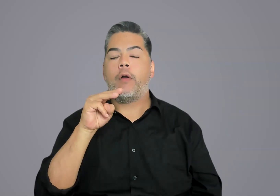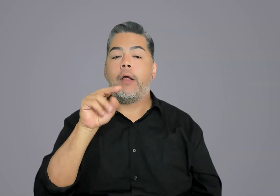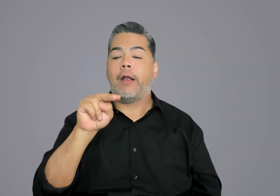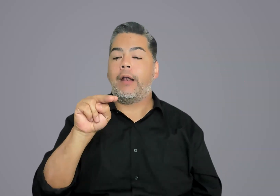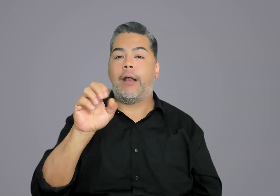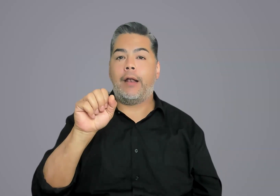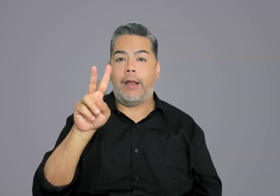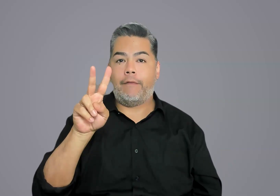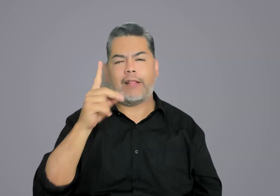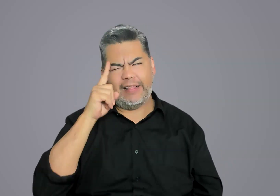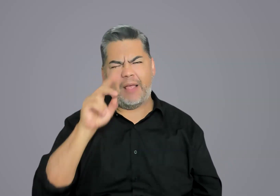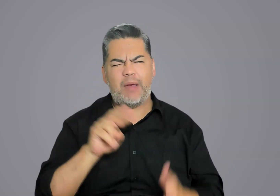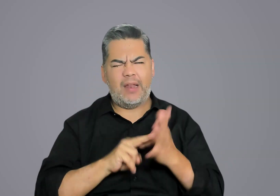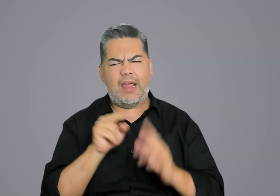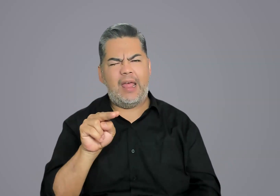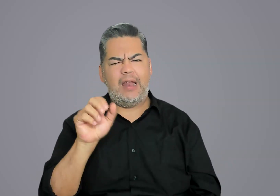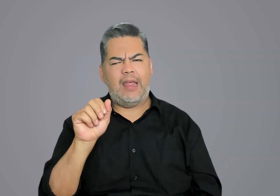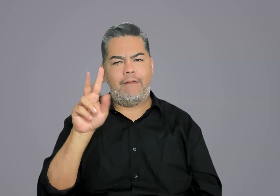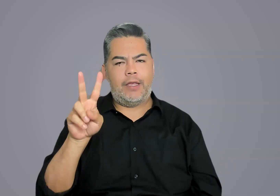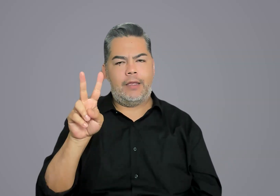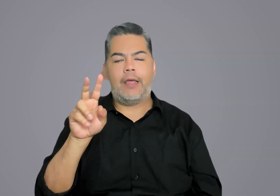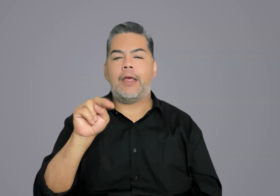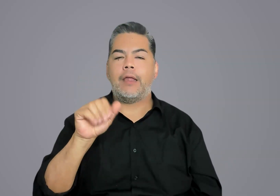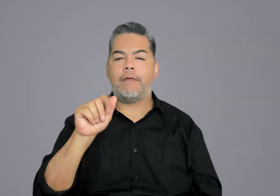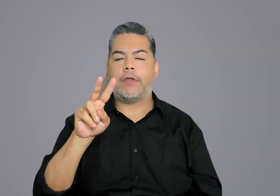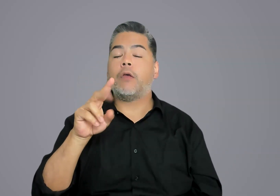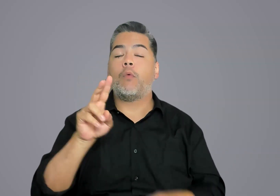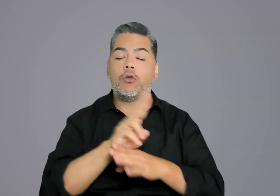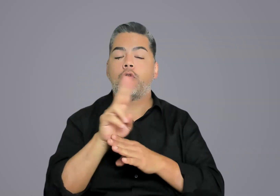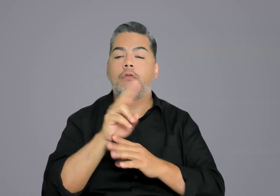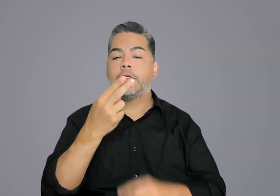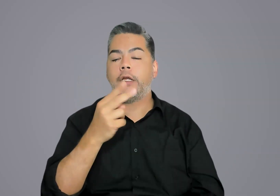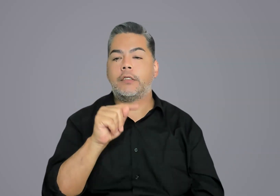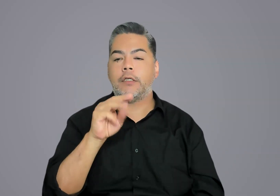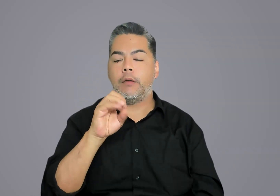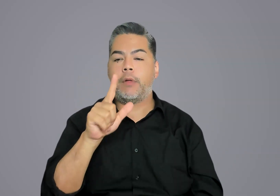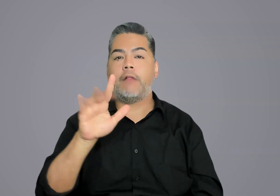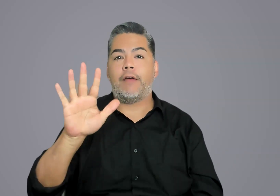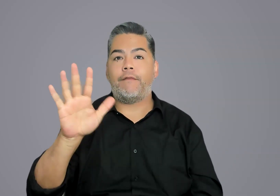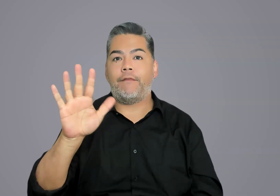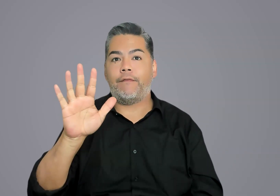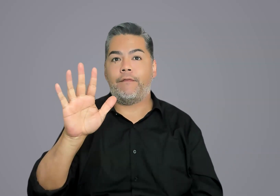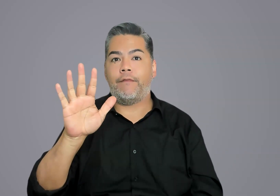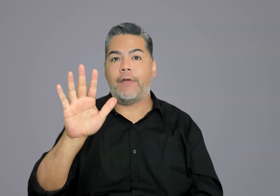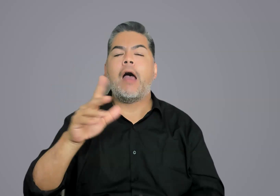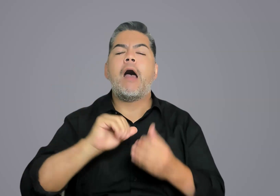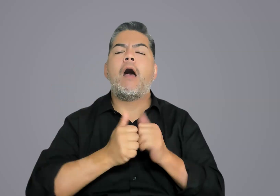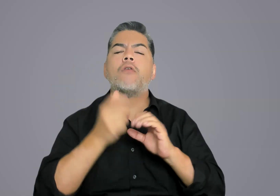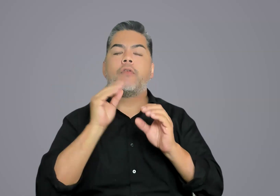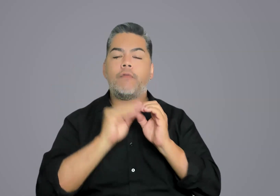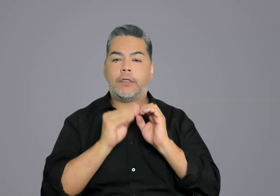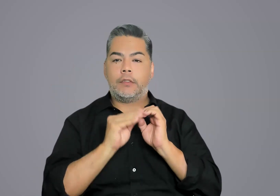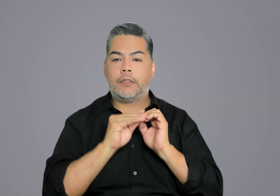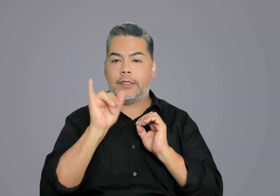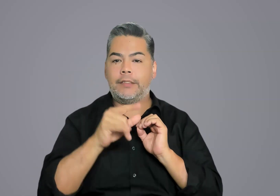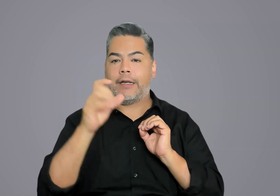I'm not sure if they meant nav there, when using the HTML5 outline plugin. How do you fix that? And is that